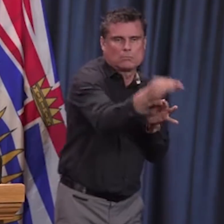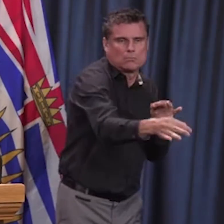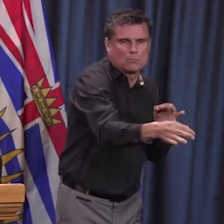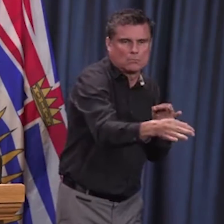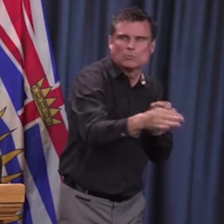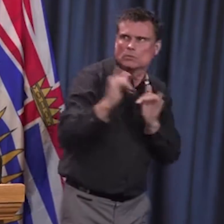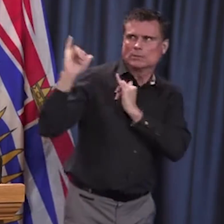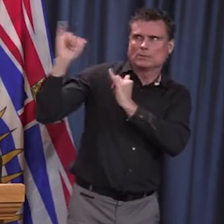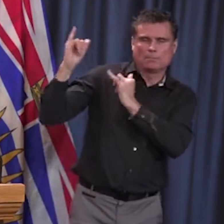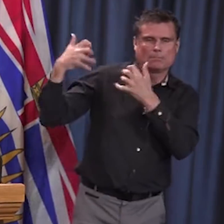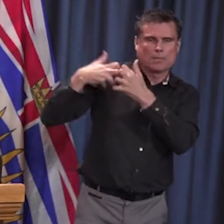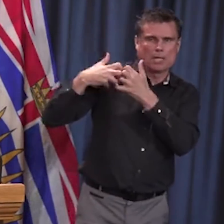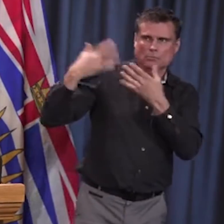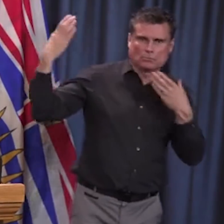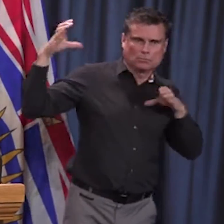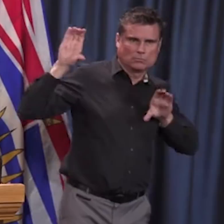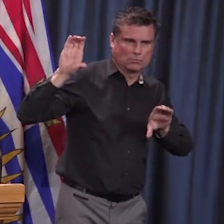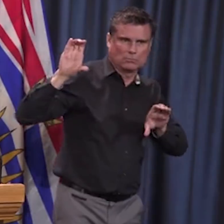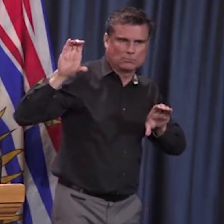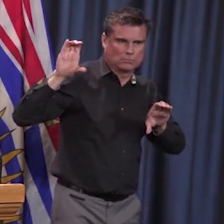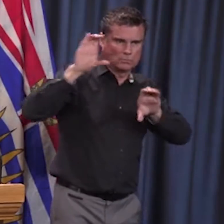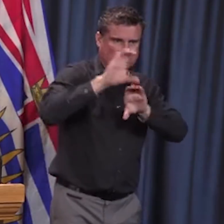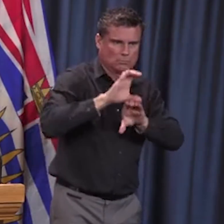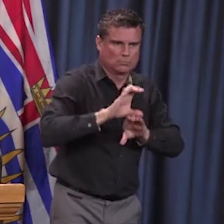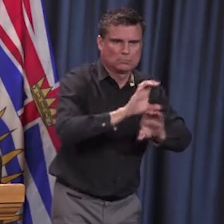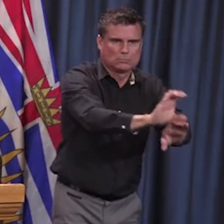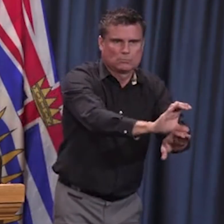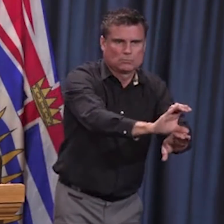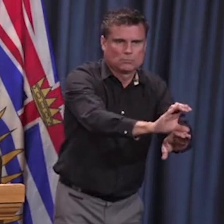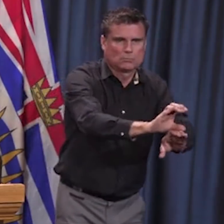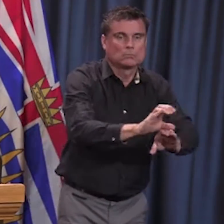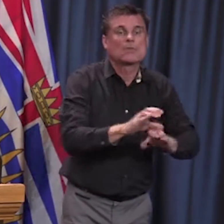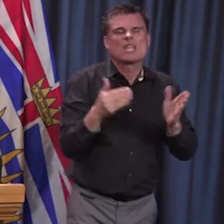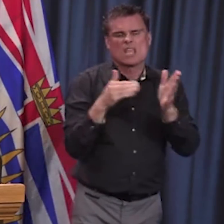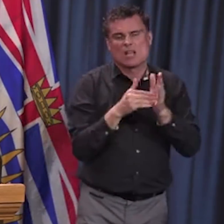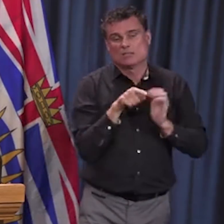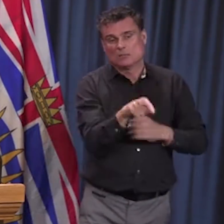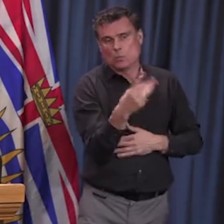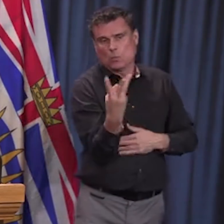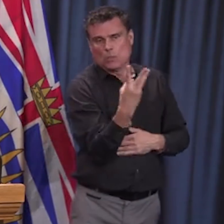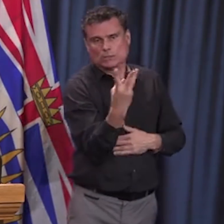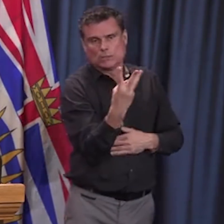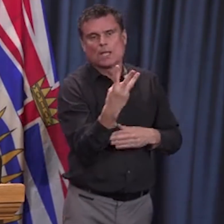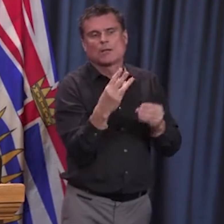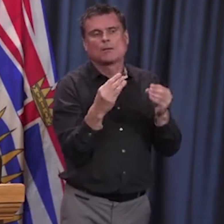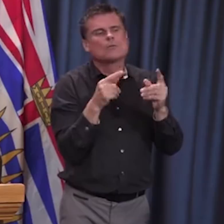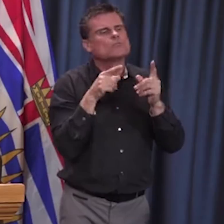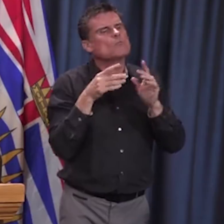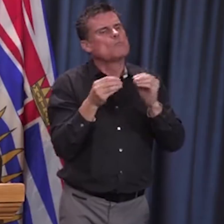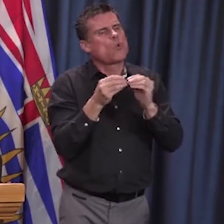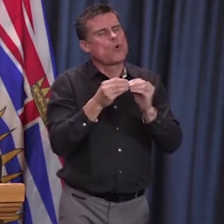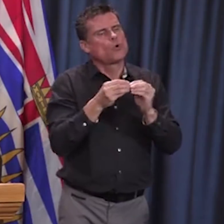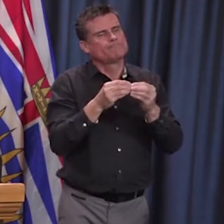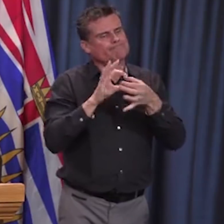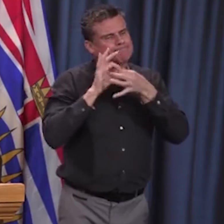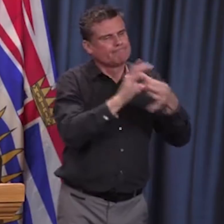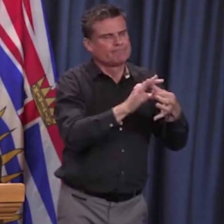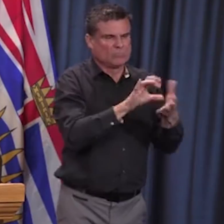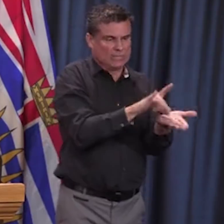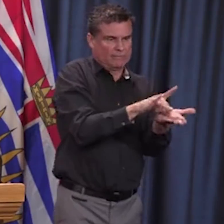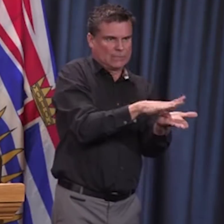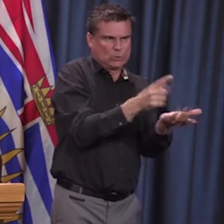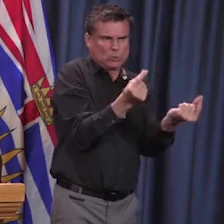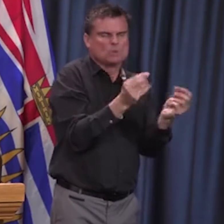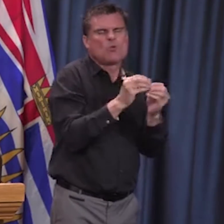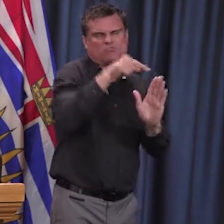tenants, as the Premier said, Wednesday we'll have more details around evictions. We are putting together a program for people who need support with their